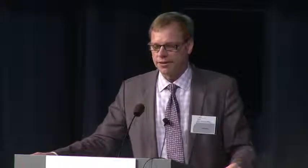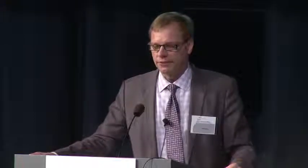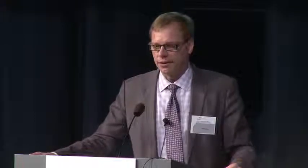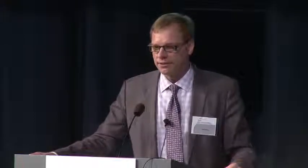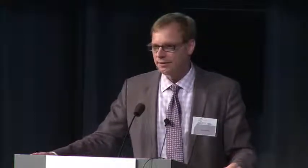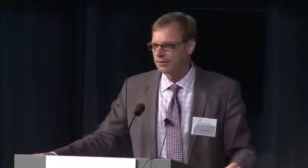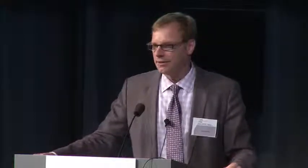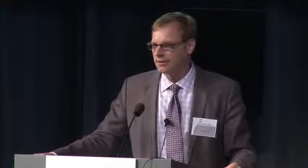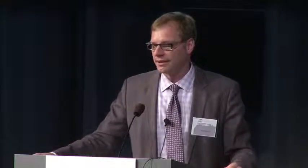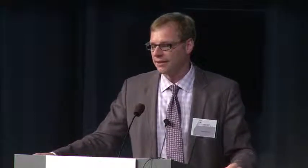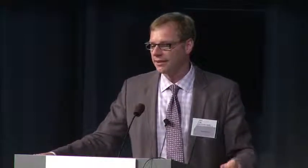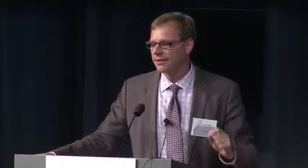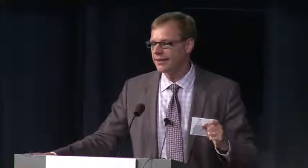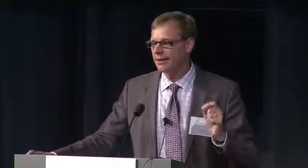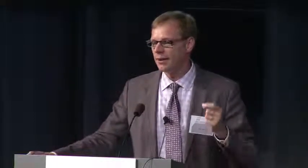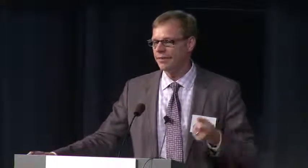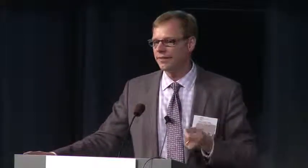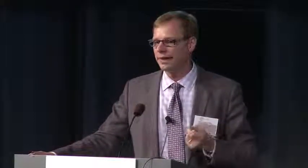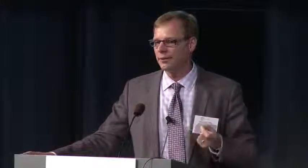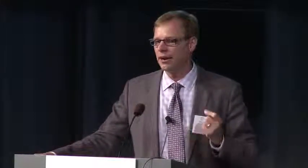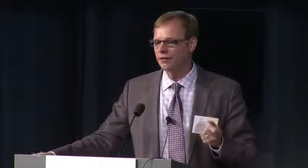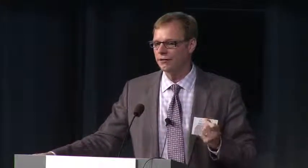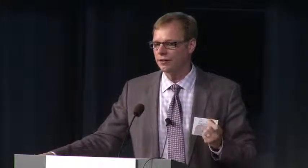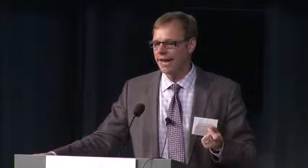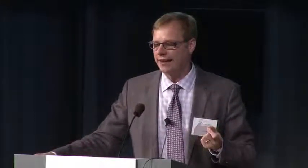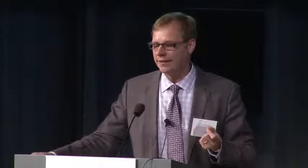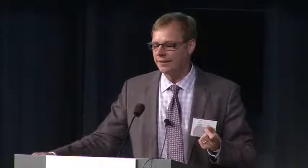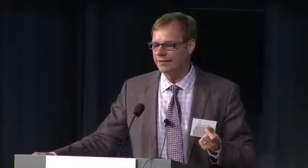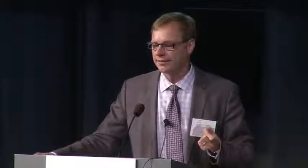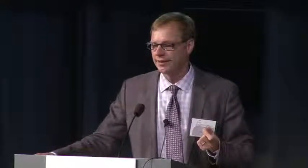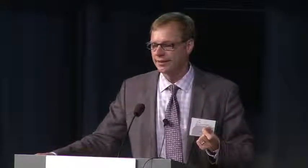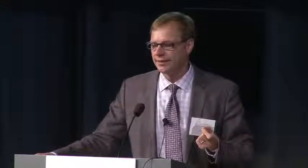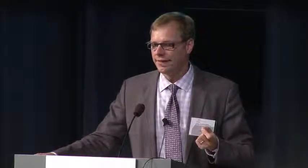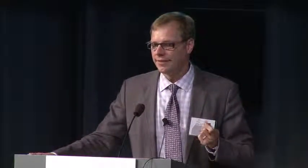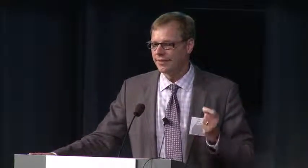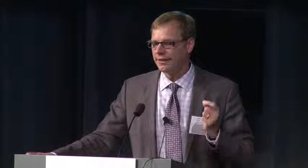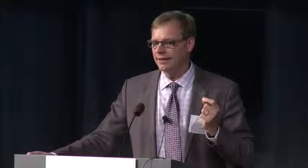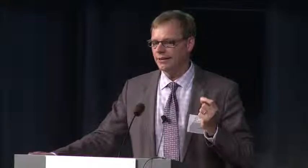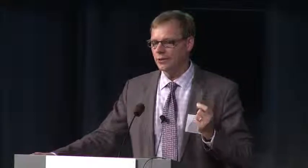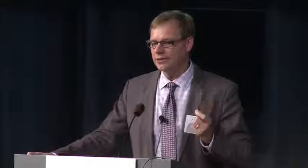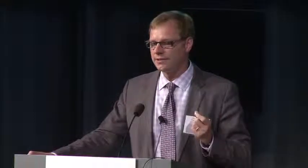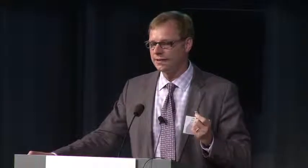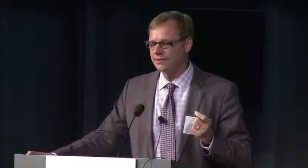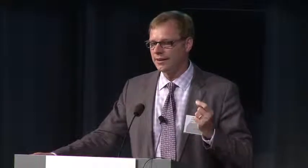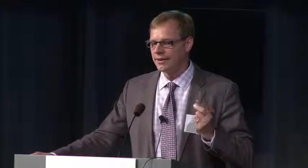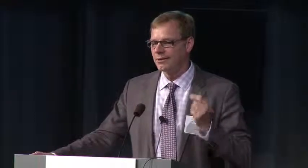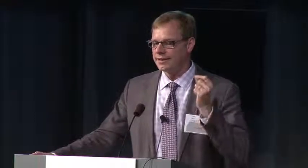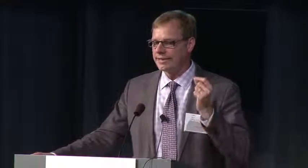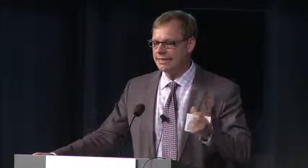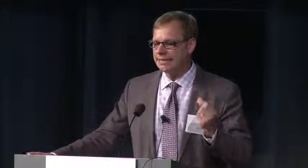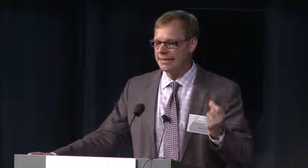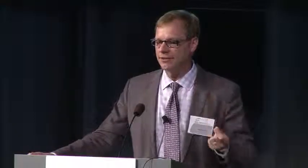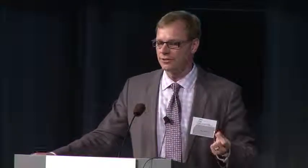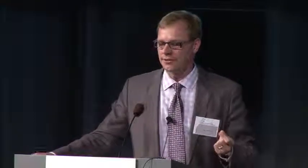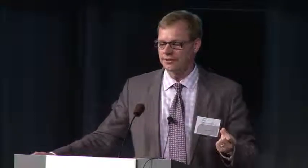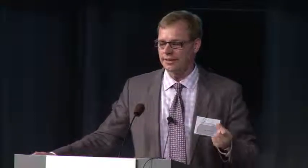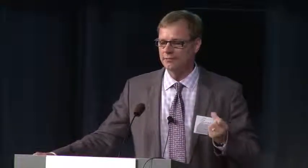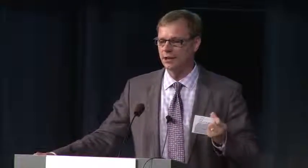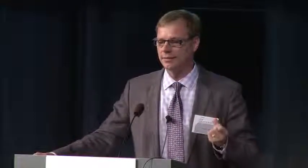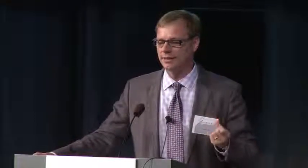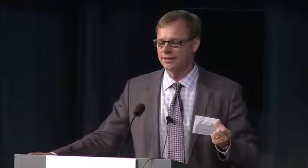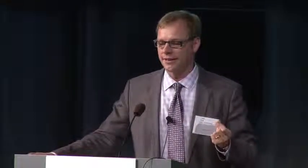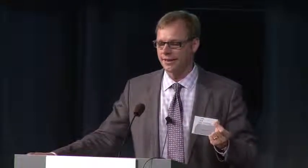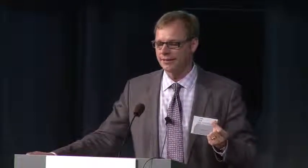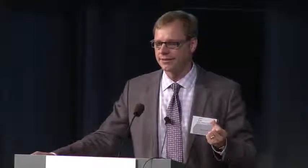poetic responses to the siren. And I think one thing that we often forget is that in those days, there was a keen interest